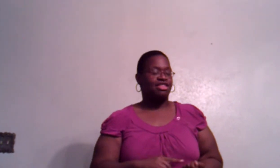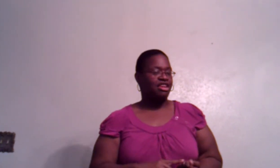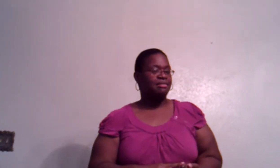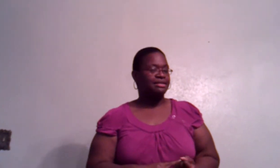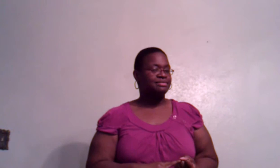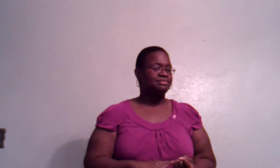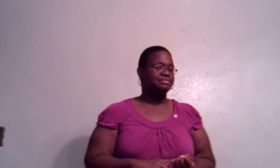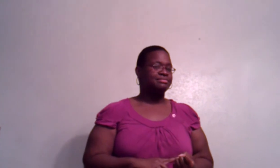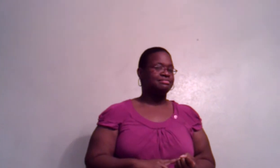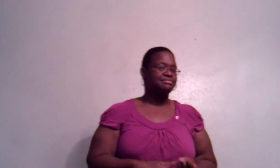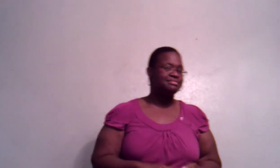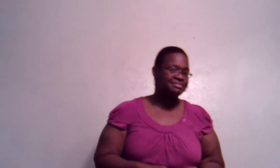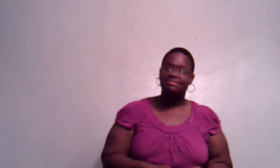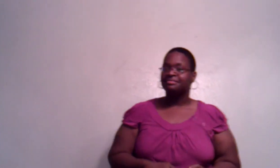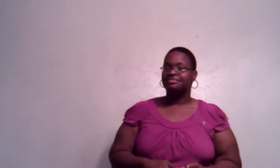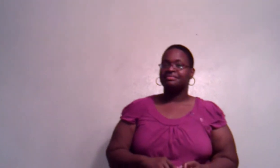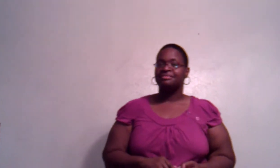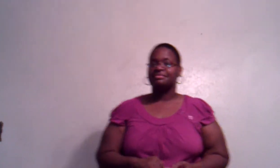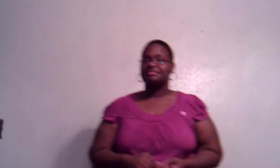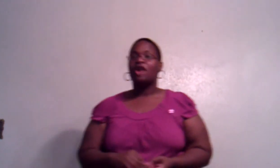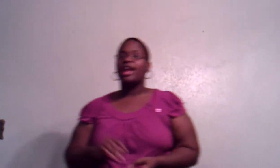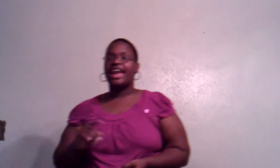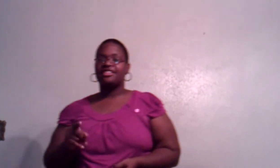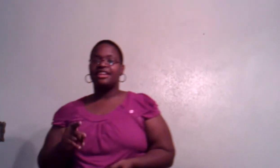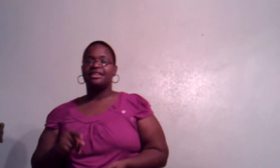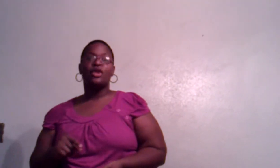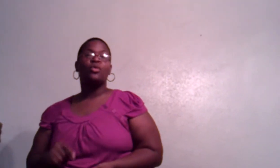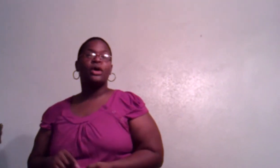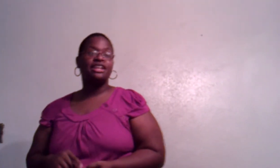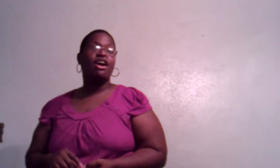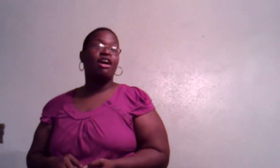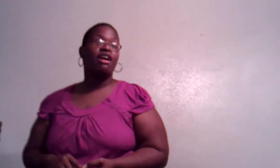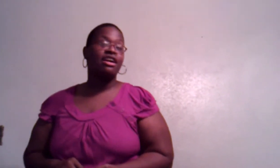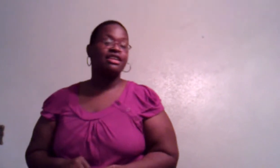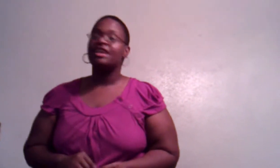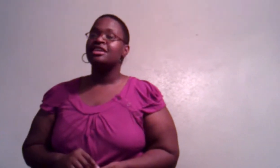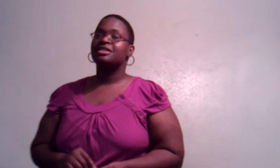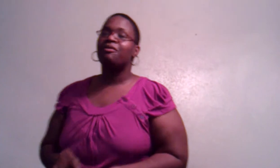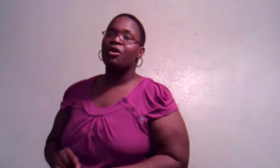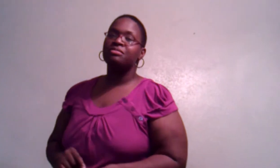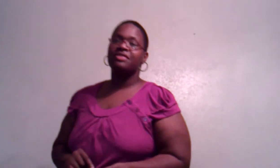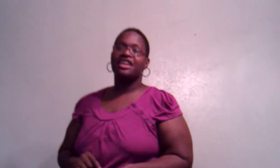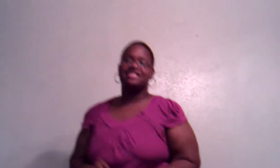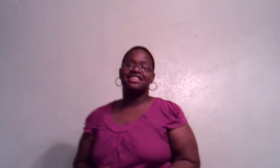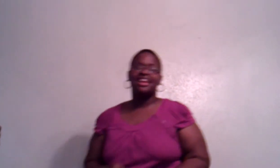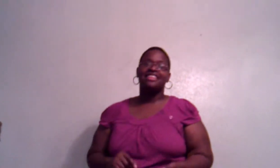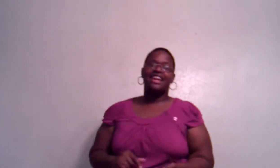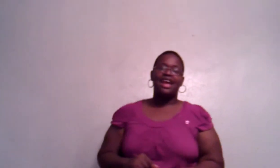Think about it. Okay, Anthony, what are some forms of energy that